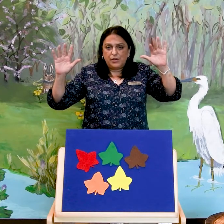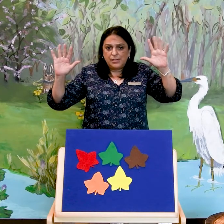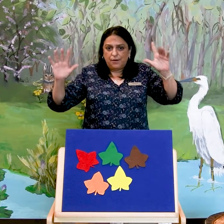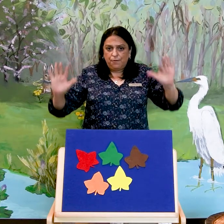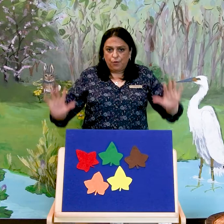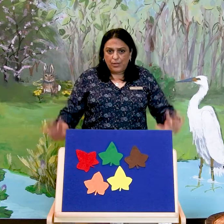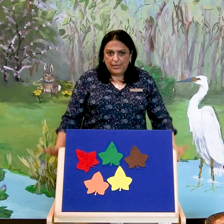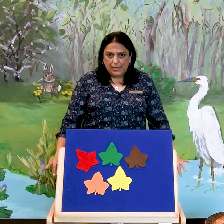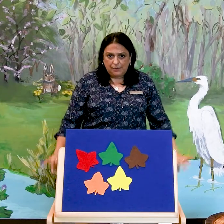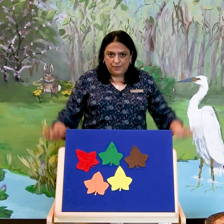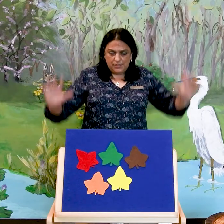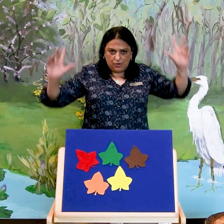are falling leaves, okay?